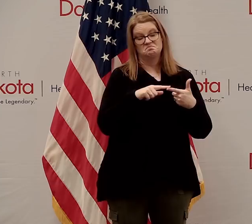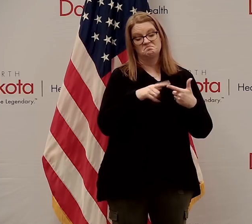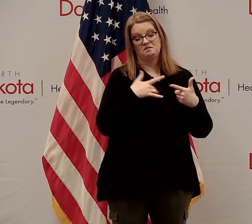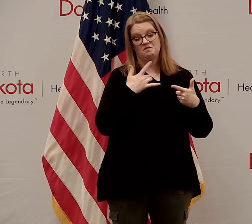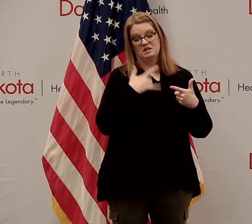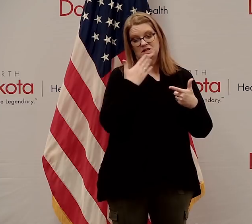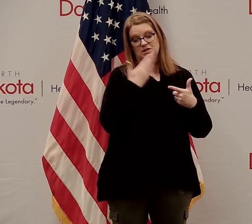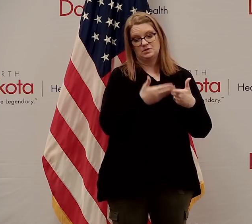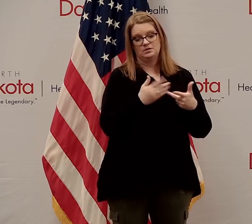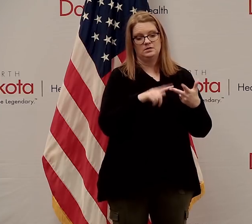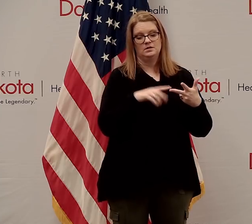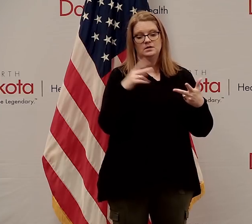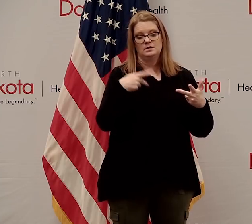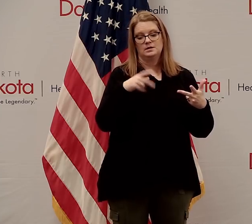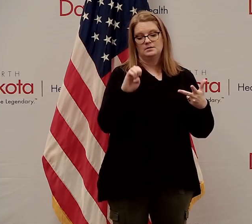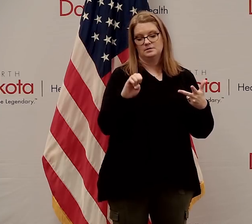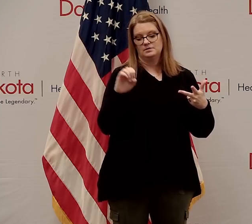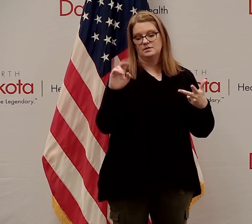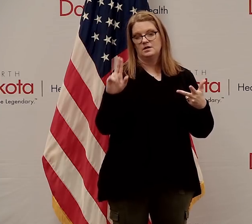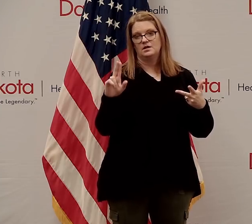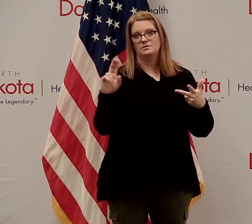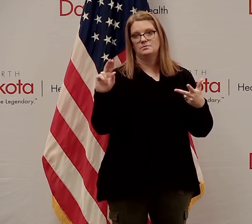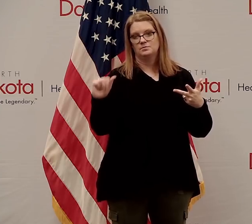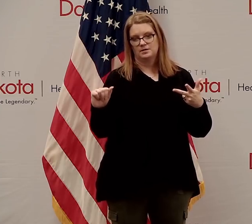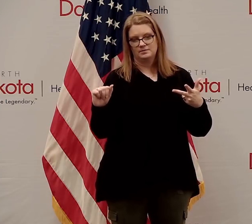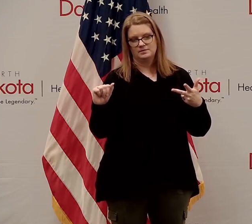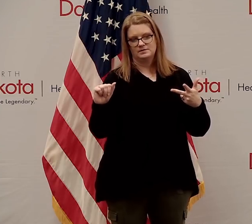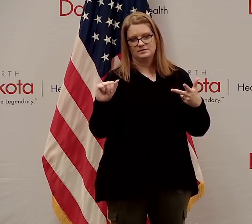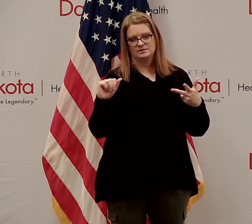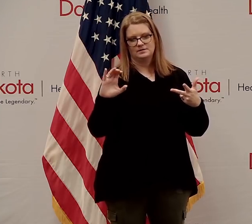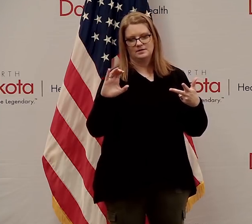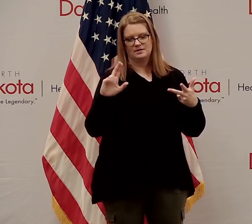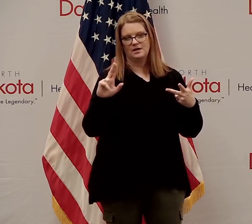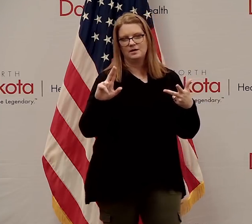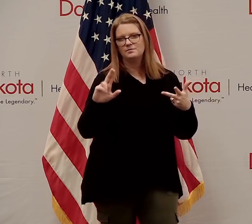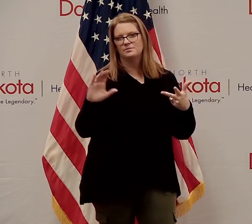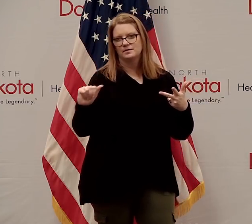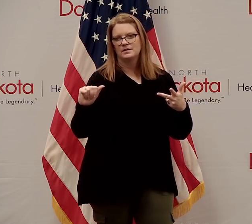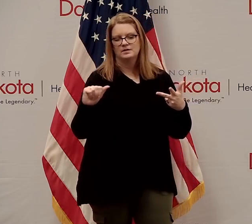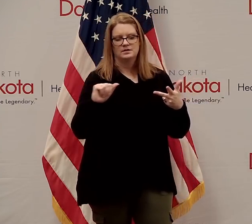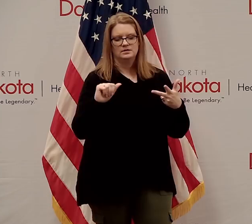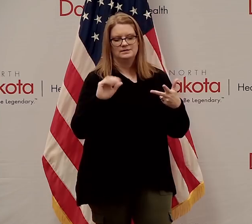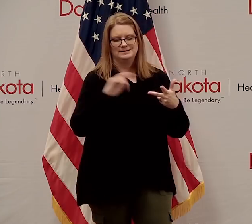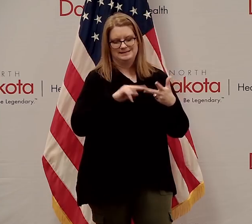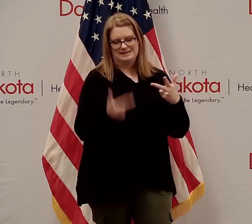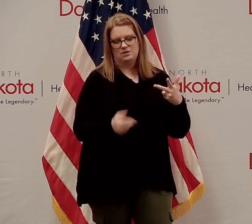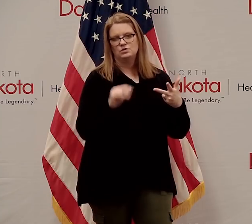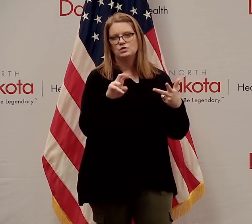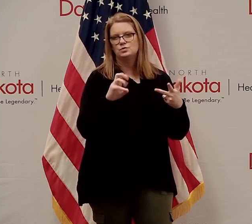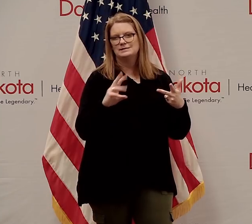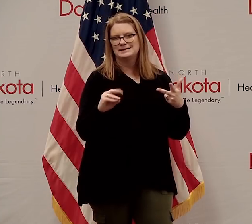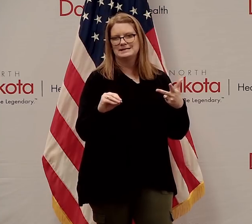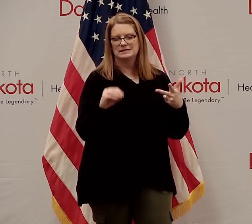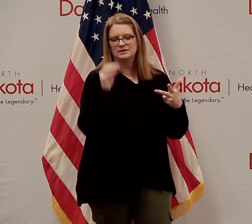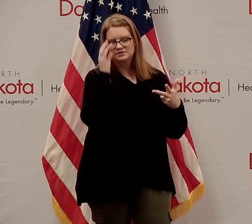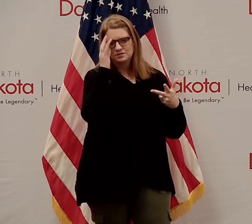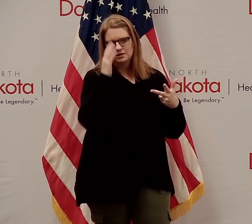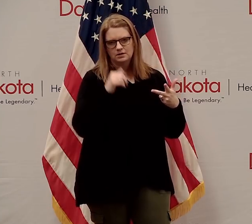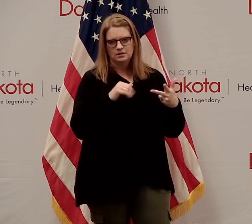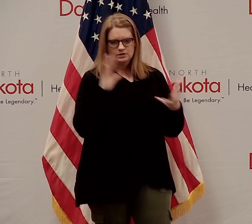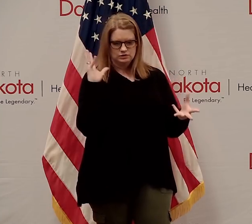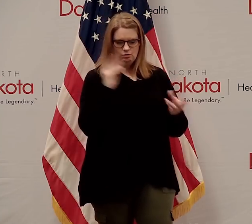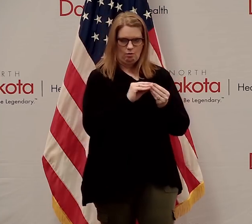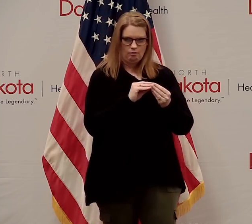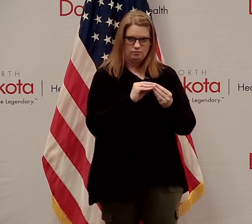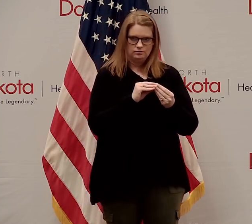thing. Pandemic emergency unemployment compensation claims down to 260. So then again, that brings the